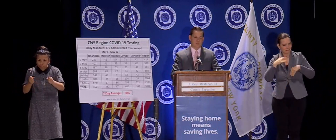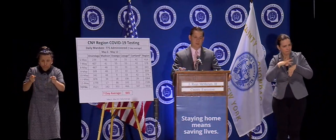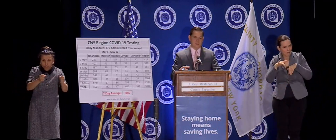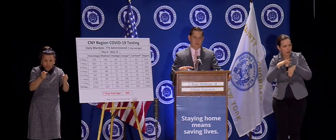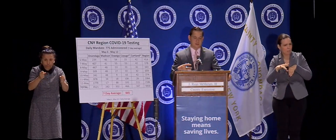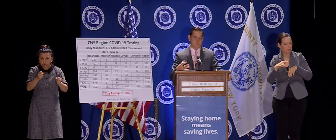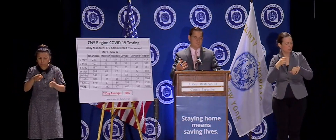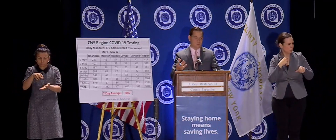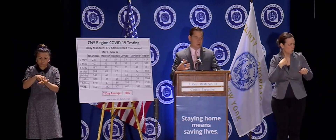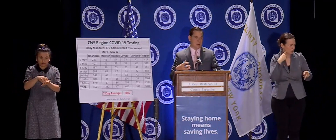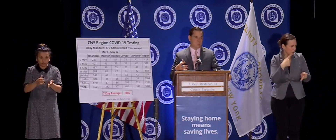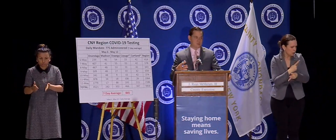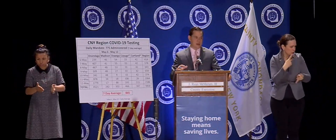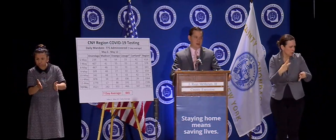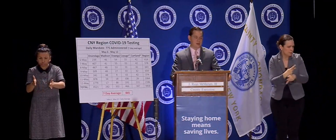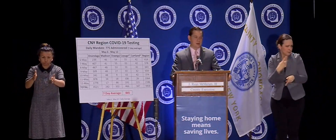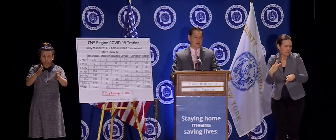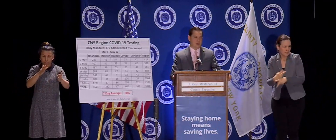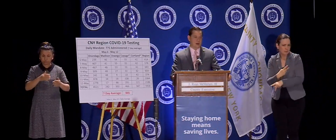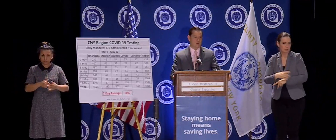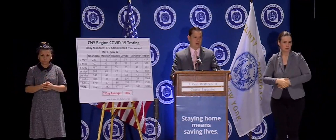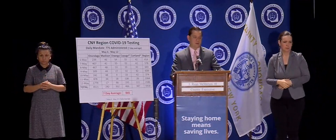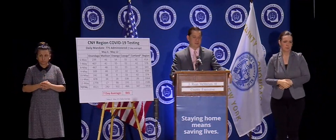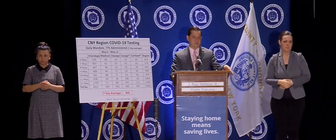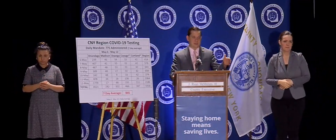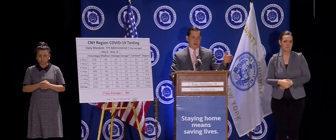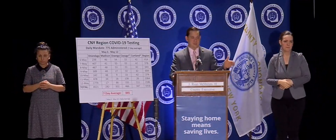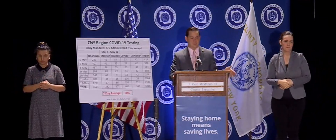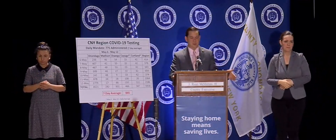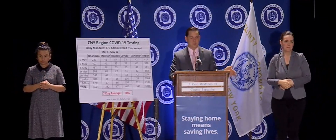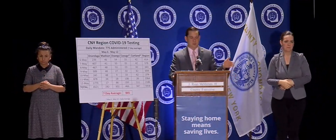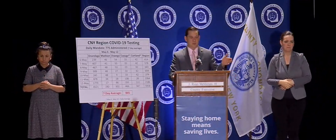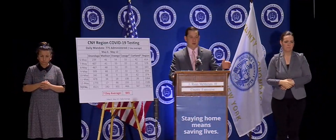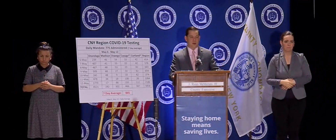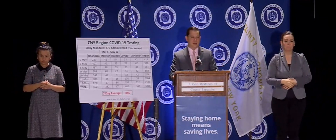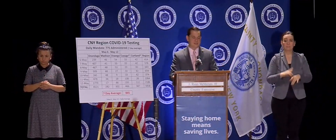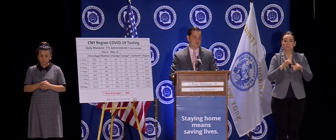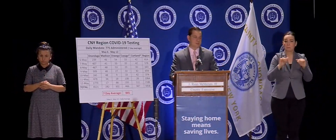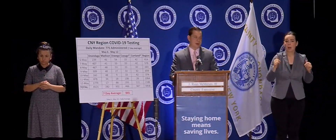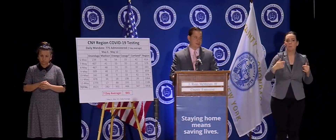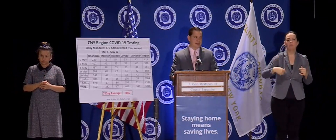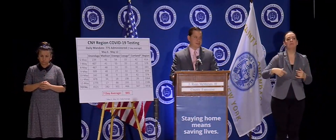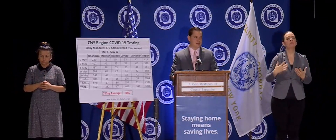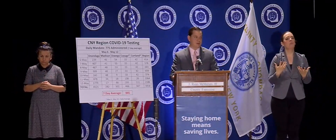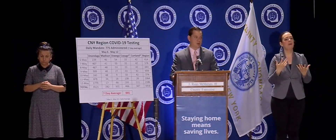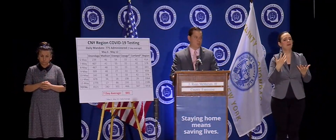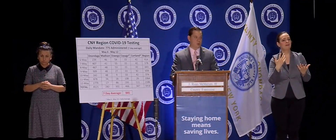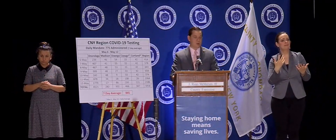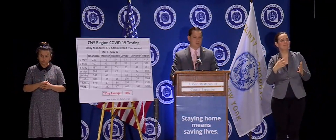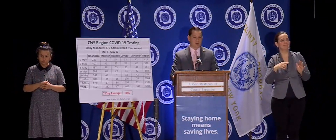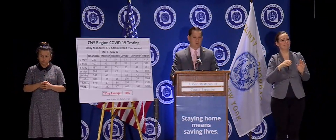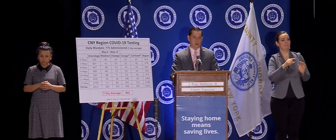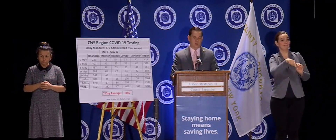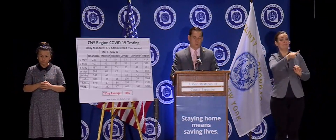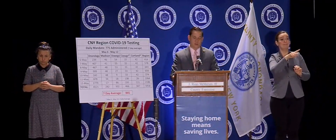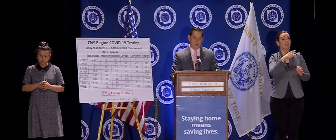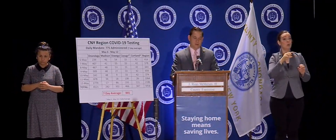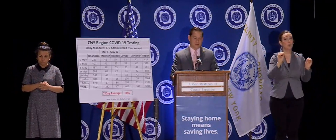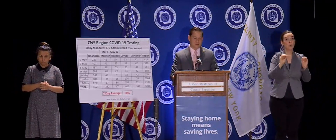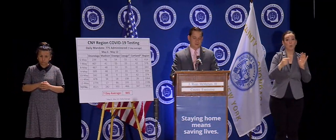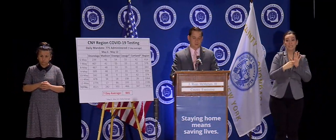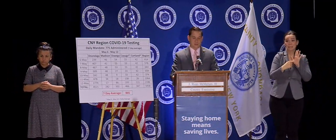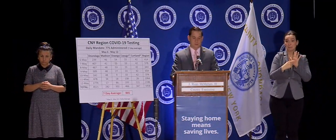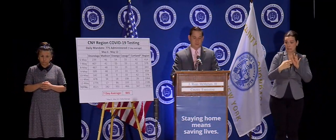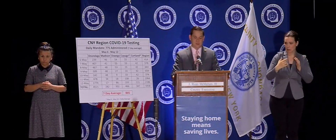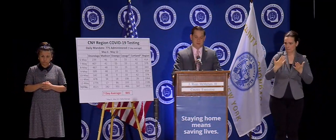So some of these ideas accomplish that, while at the same time keeping asymptomatic testing available. But really what you got to